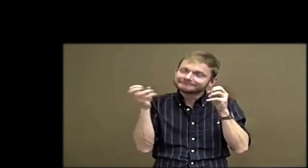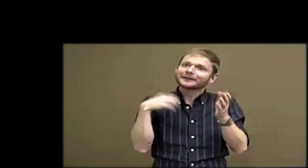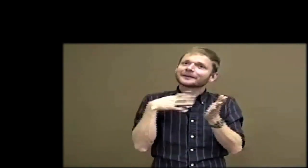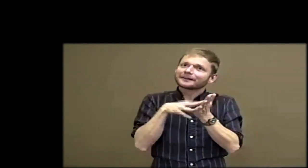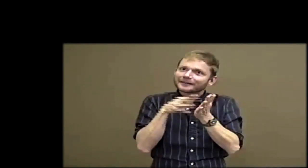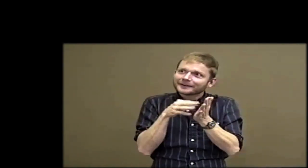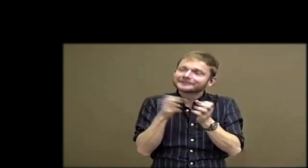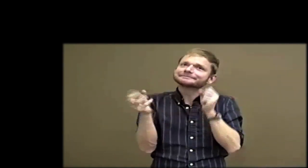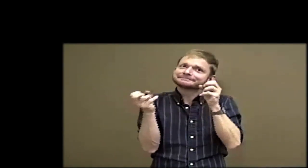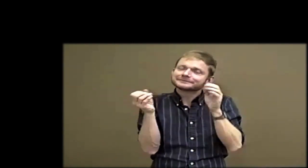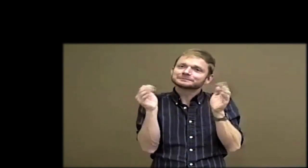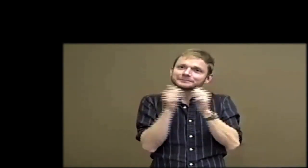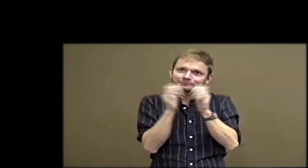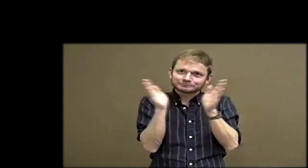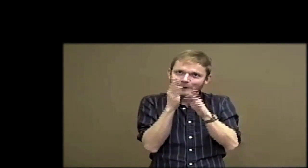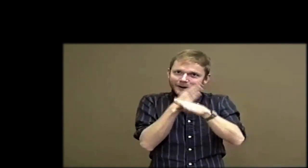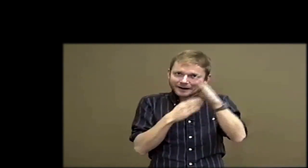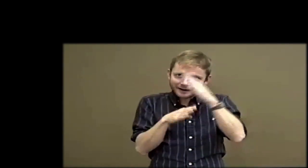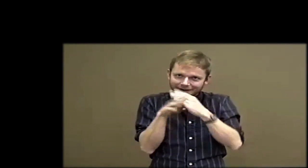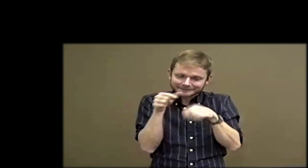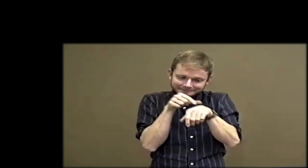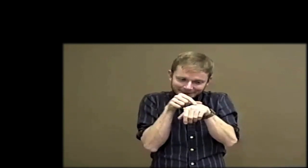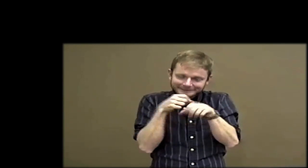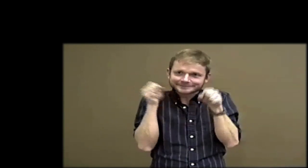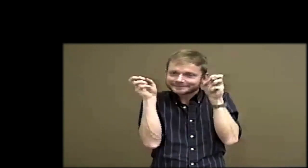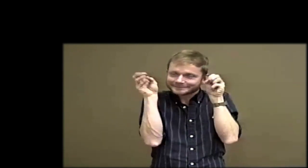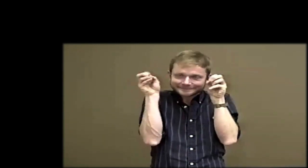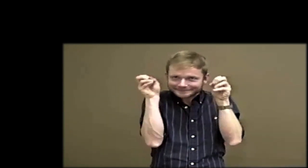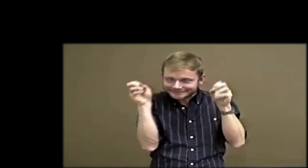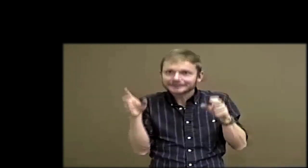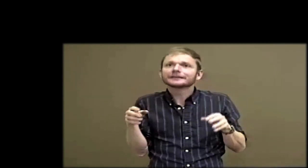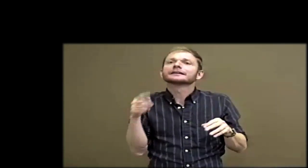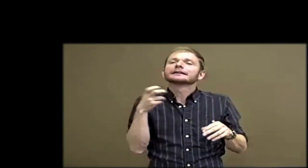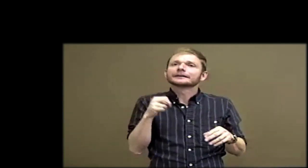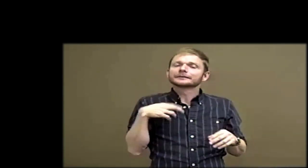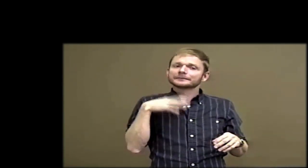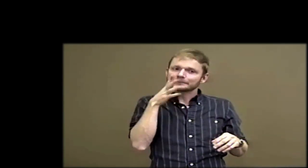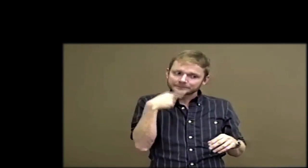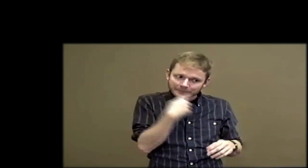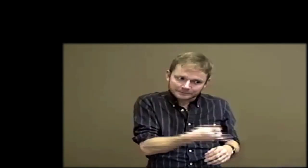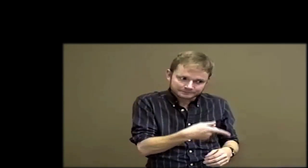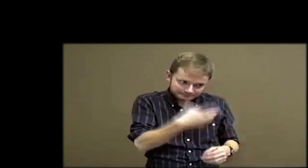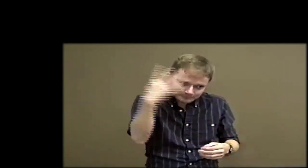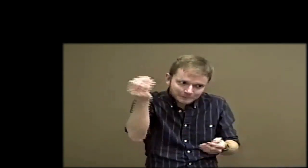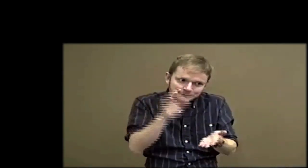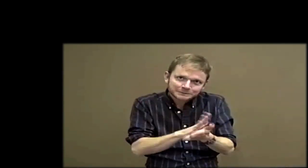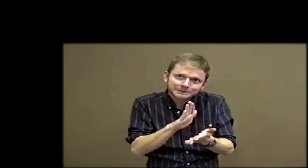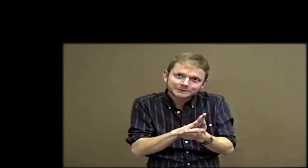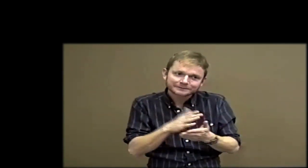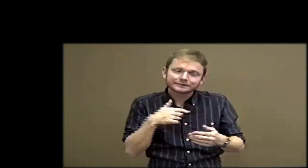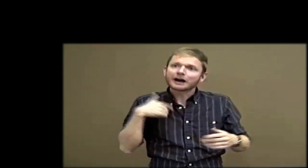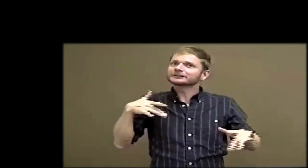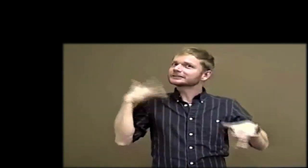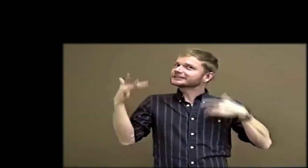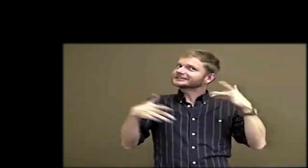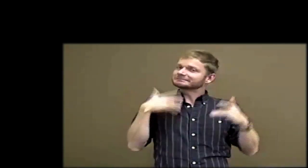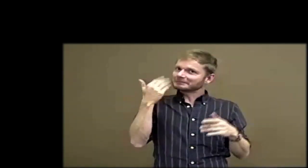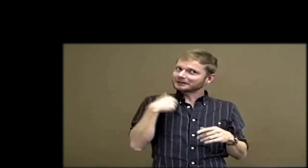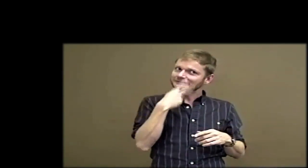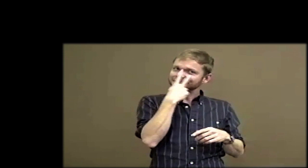with them with my tiny little hands. When it came time for me to be admitted to school, I was so excited because I had watched